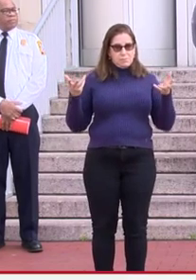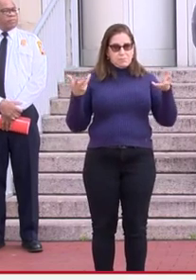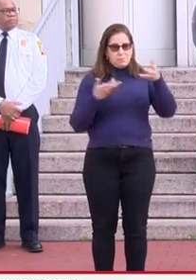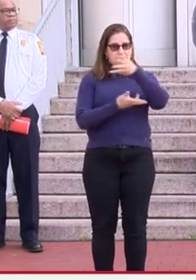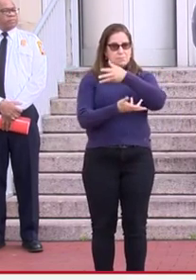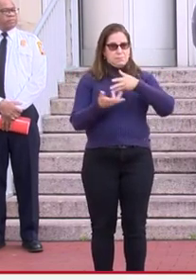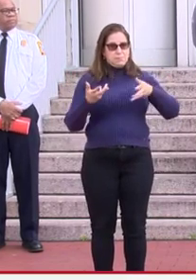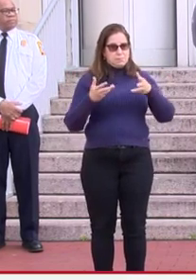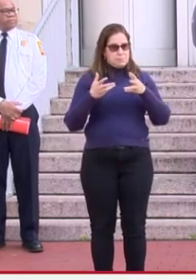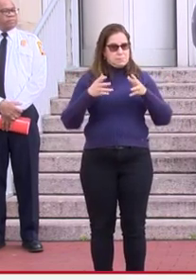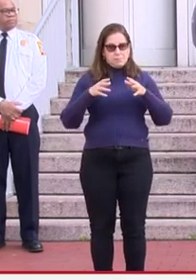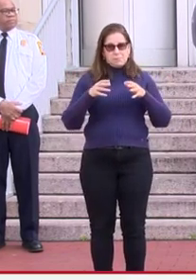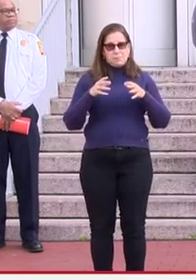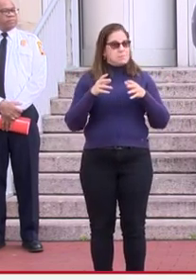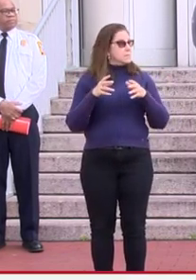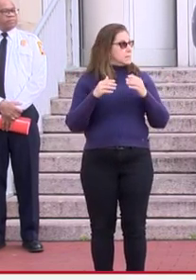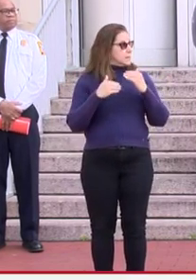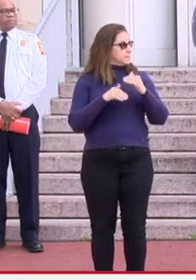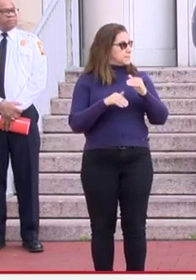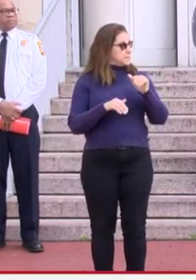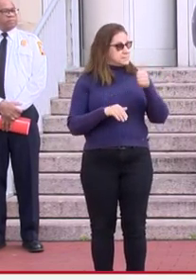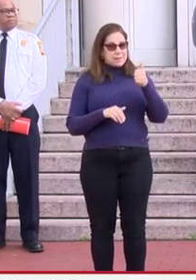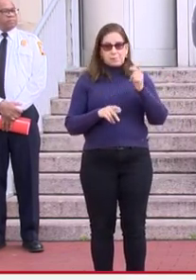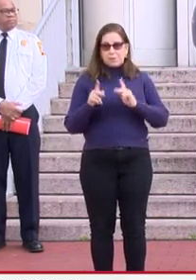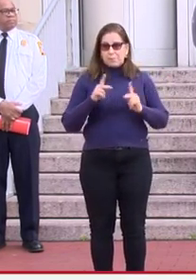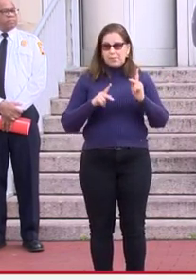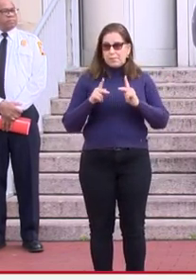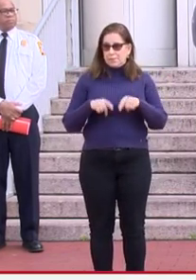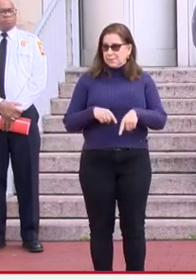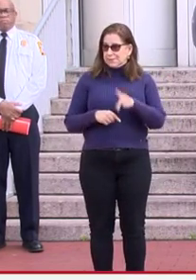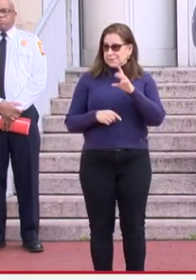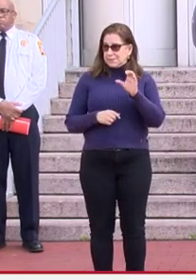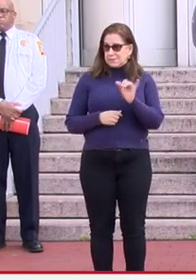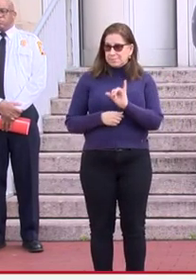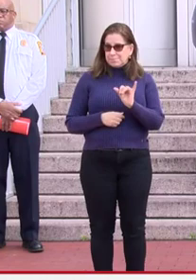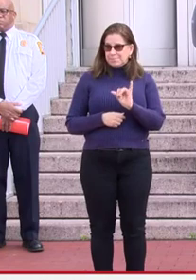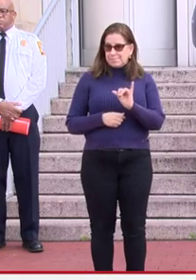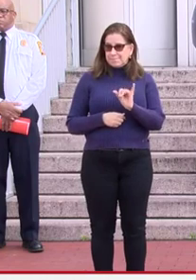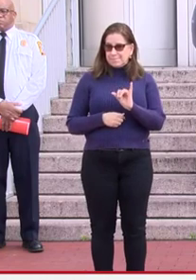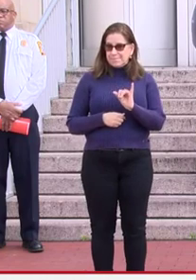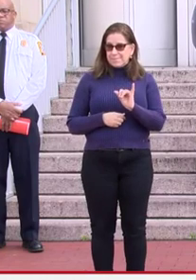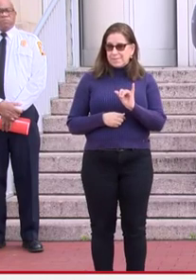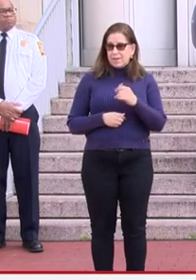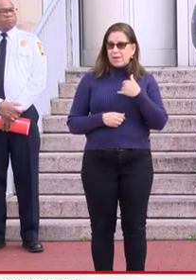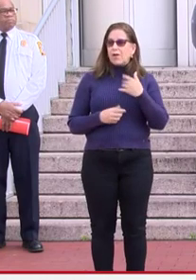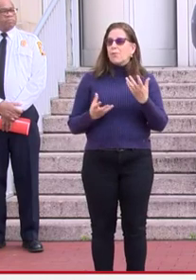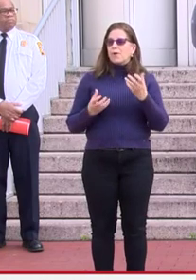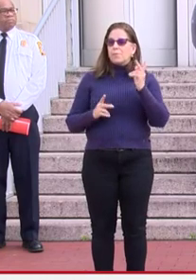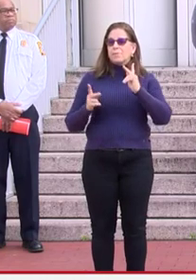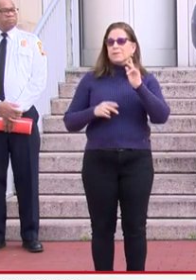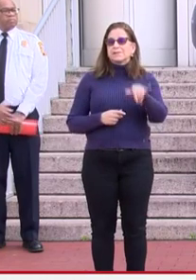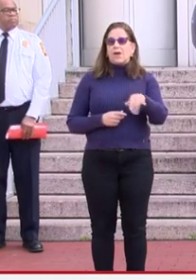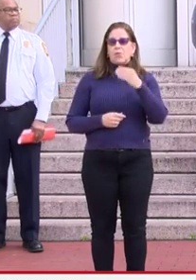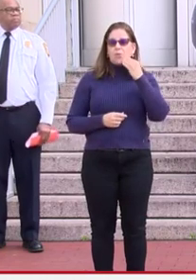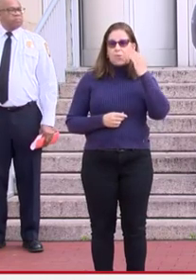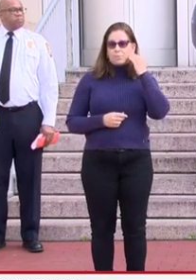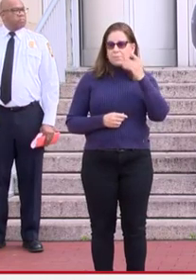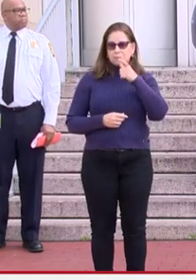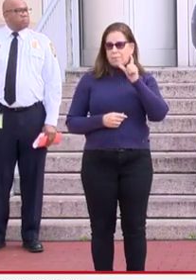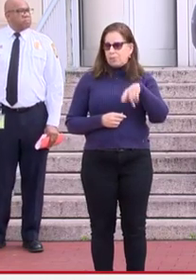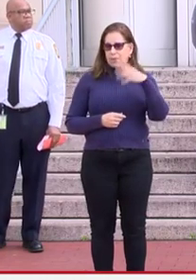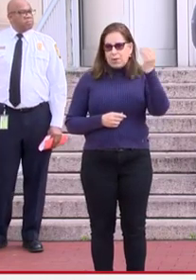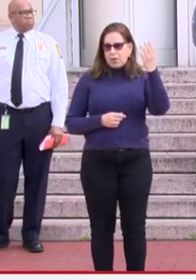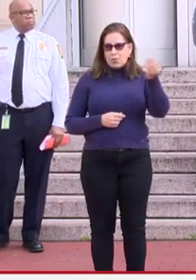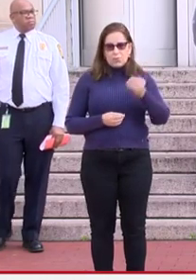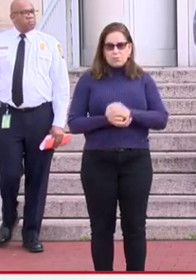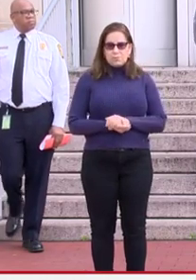why not? We want everybody to stay at home if they don't need to be out. And I think when we start talking about, what are we at,